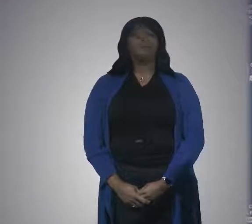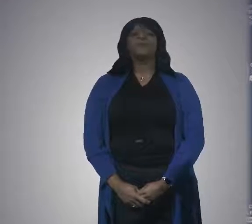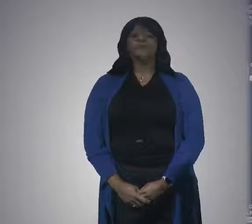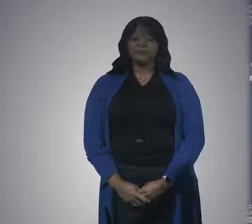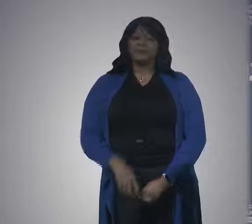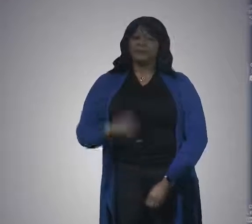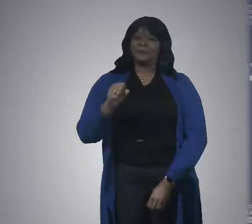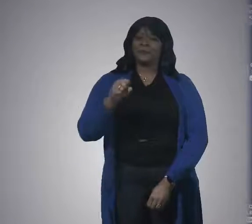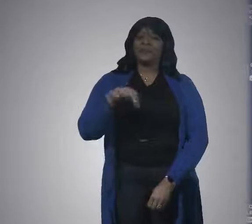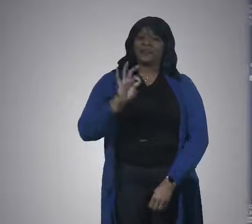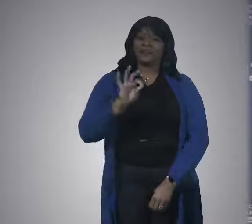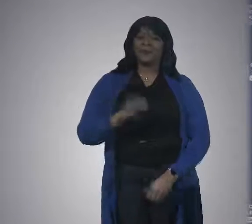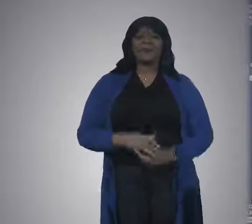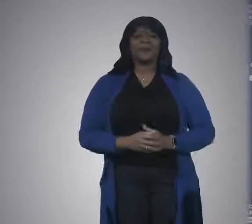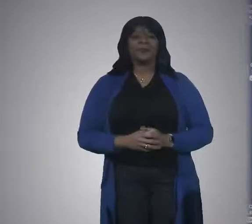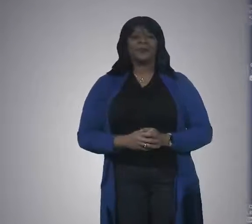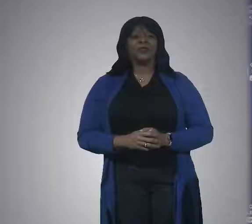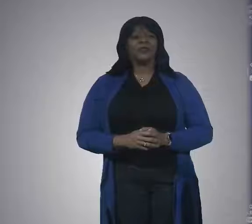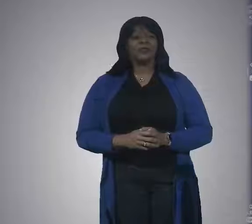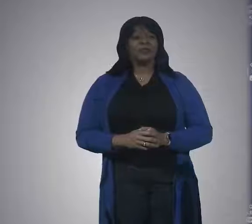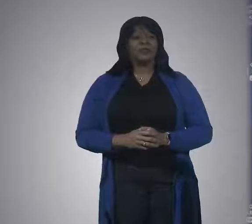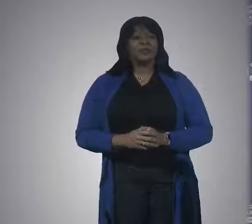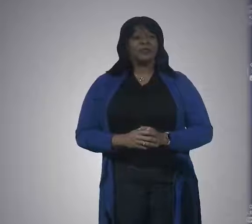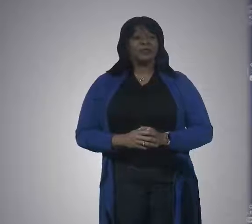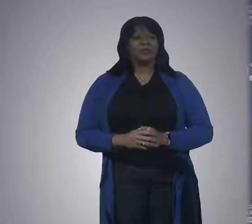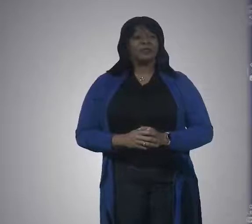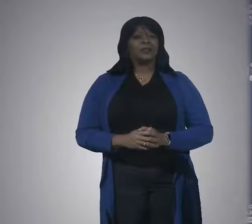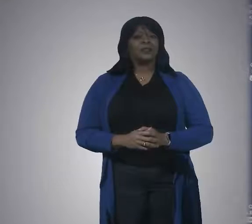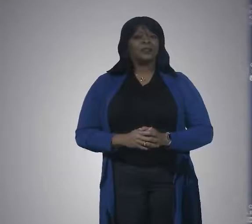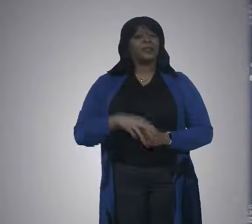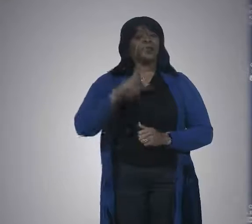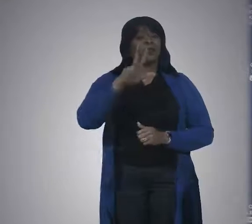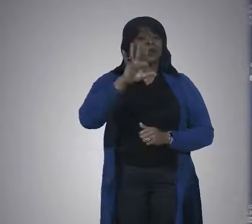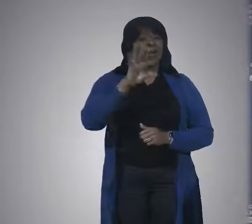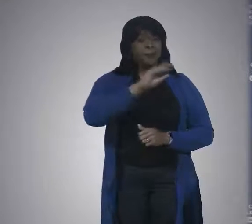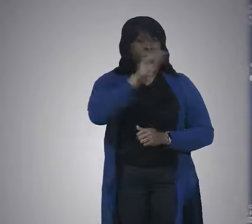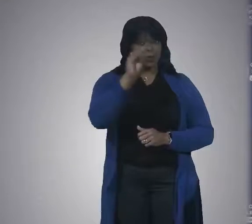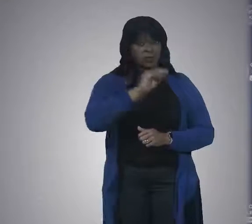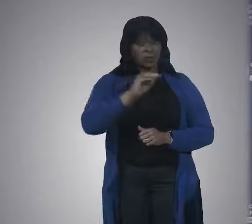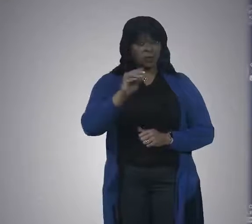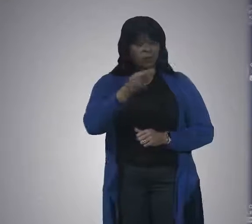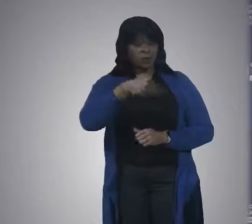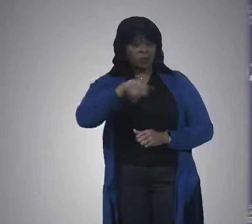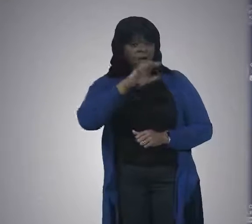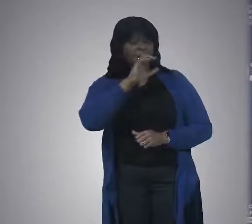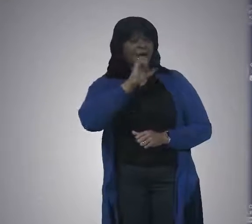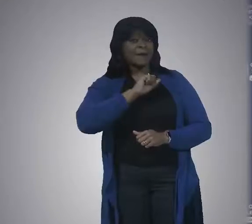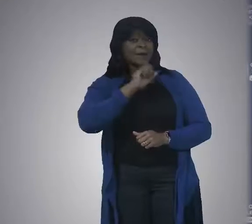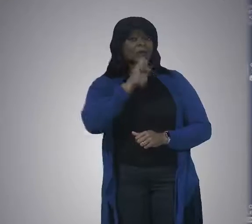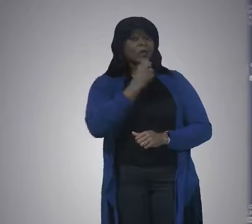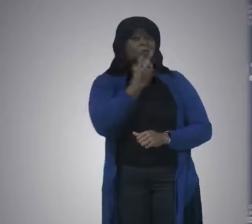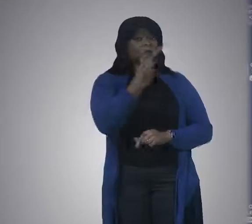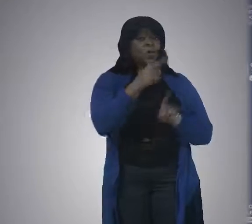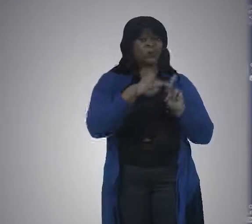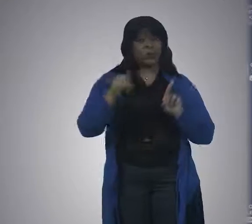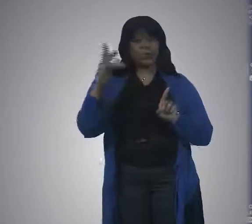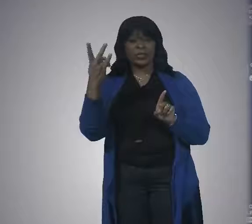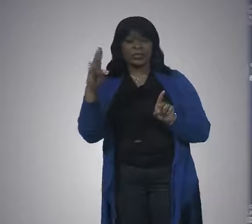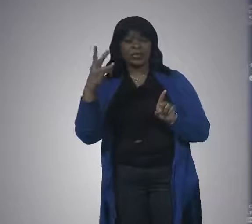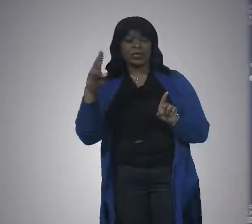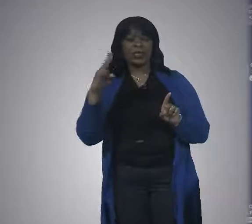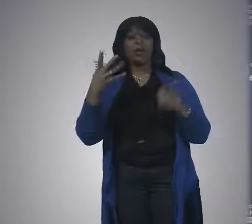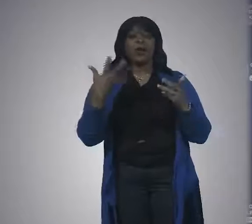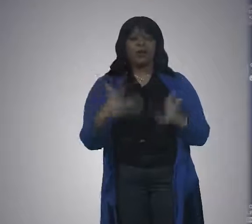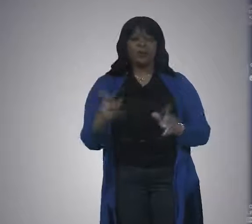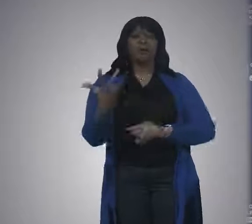Okay, yeah. All right, so yeah, it's 39% of those aged 12 through 17 have